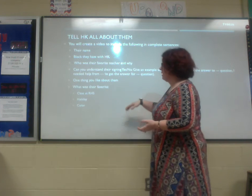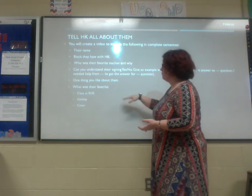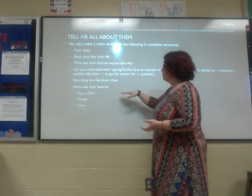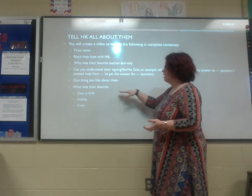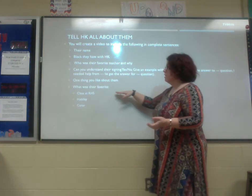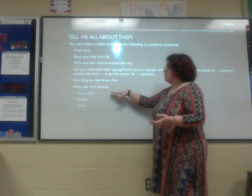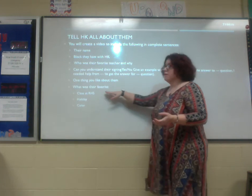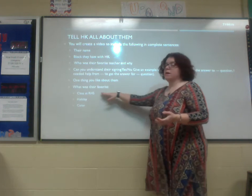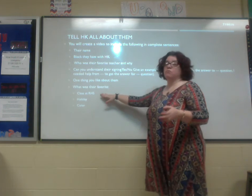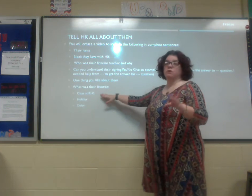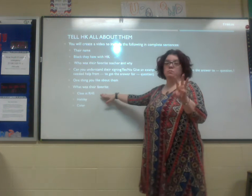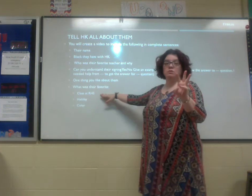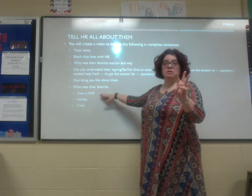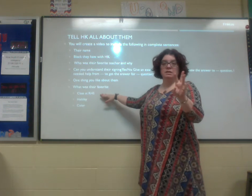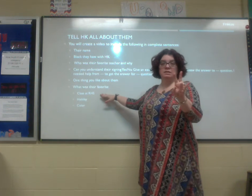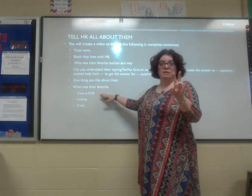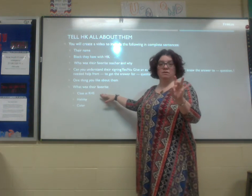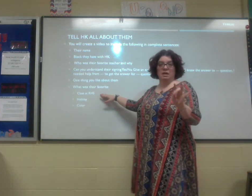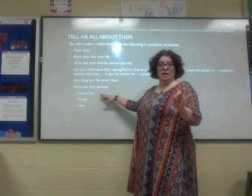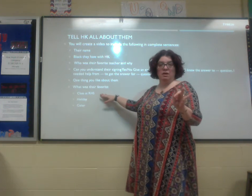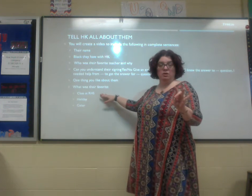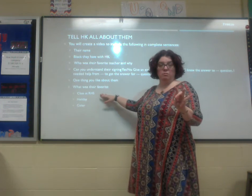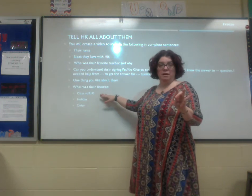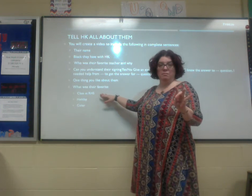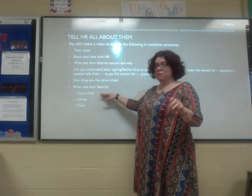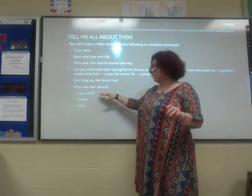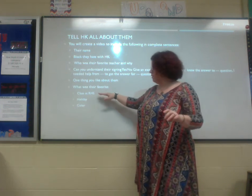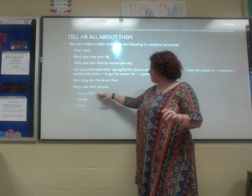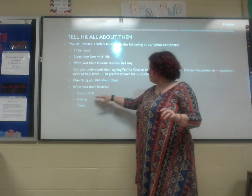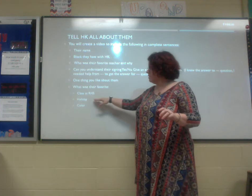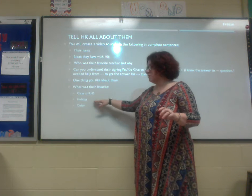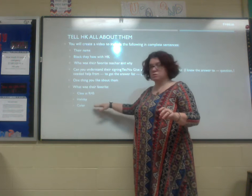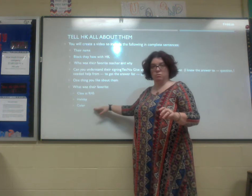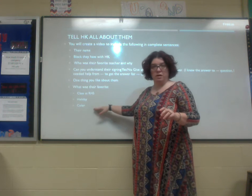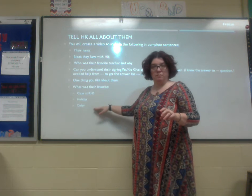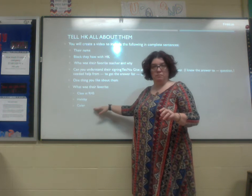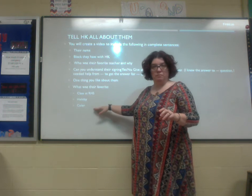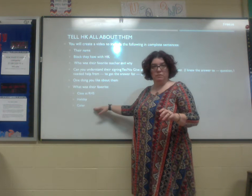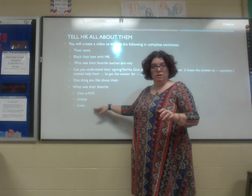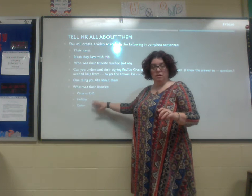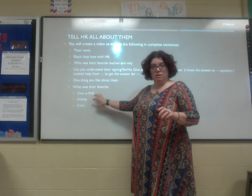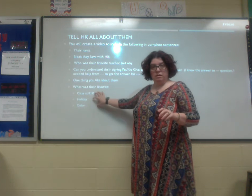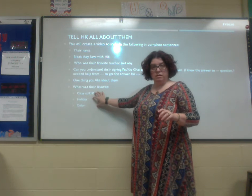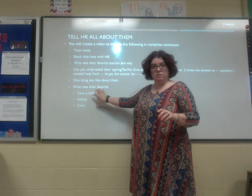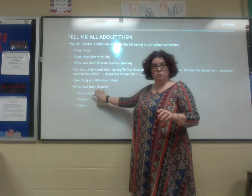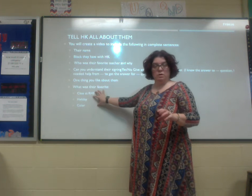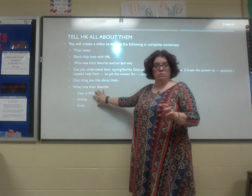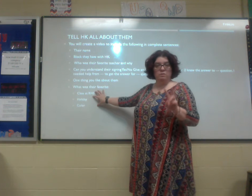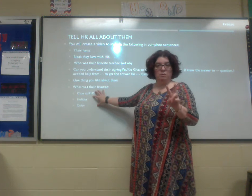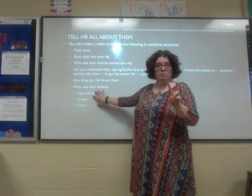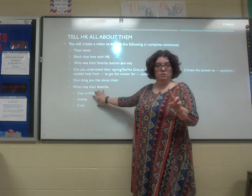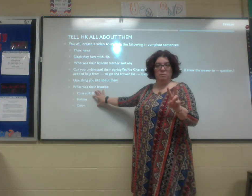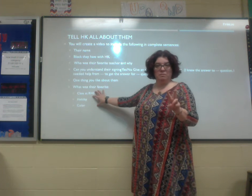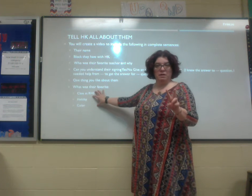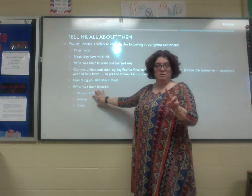being. Then for numbers 6, 7, and 8 on your paper are going to be these 3. This is where those people who have 2 pen pals need to